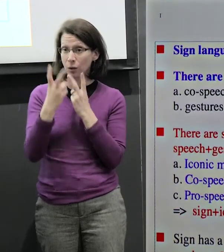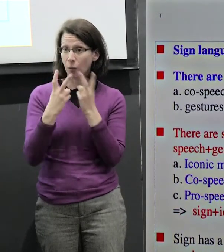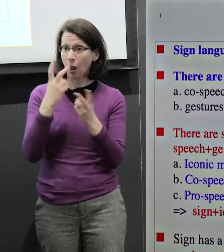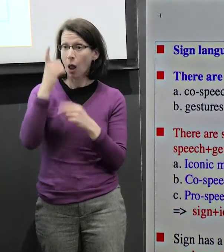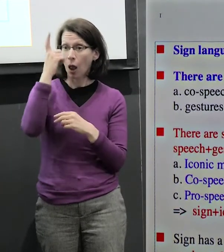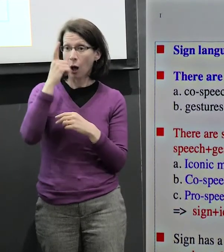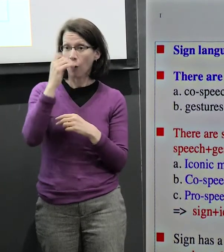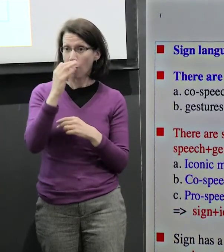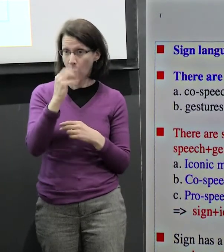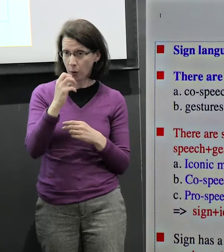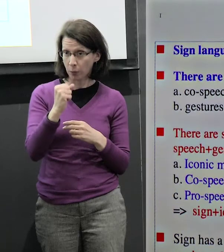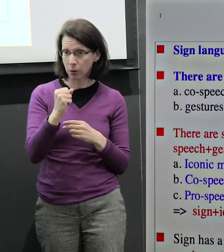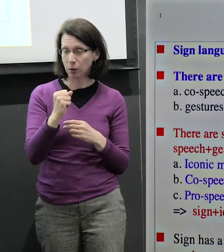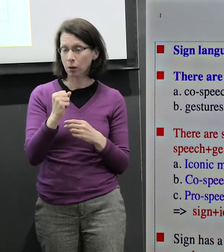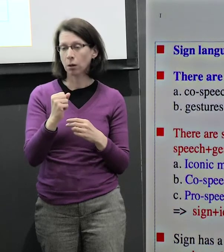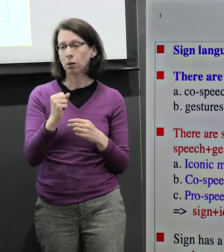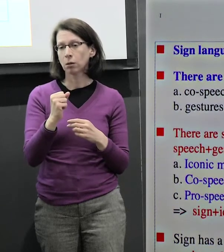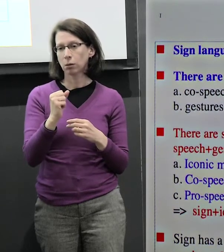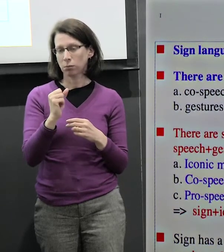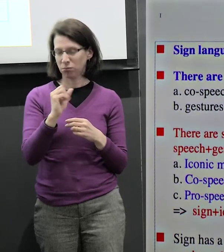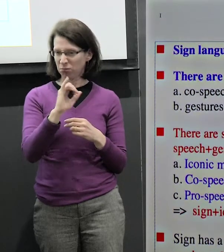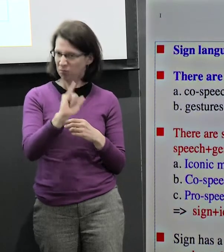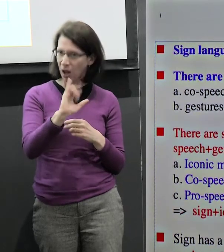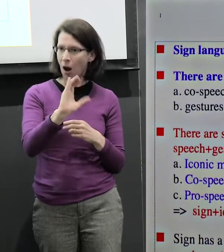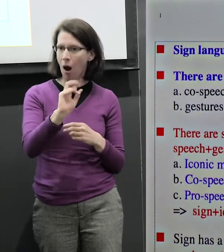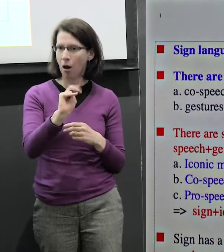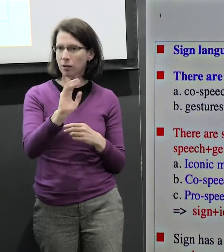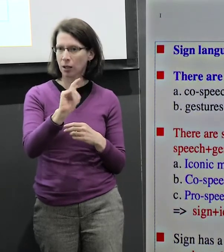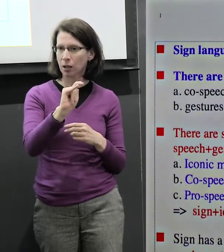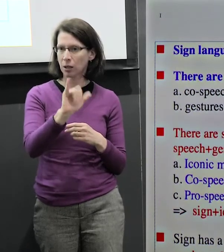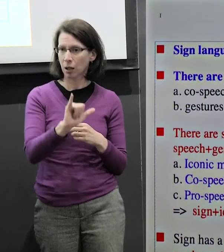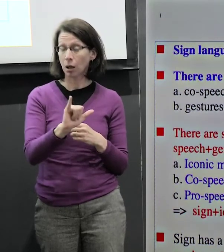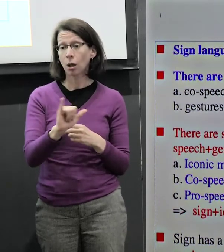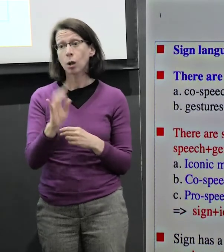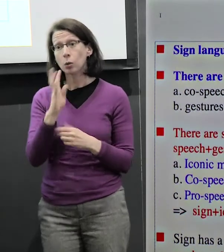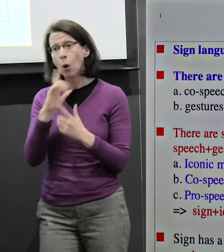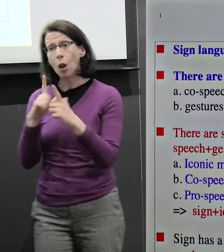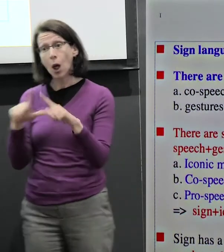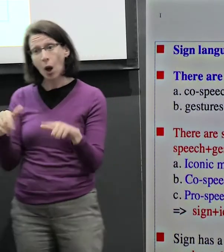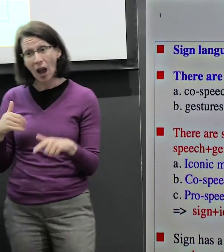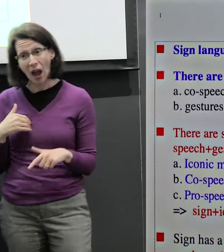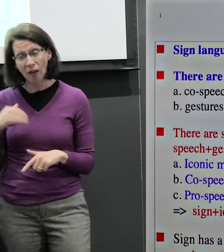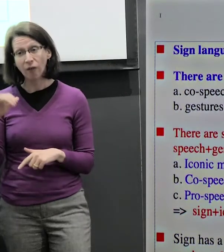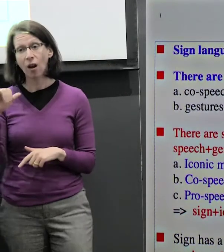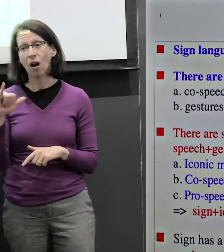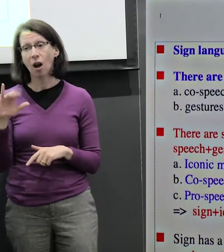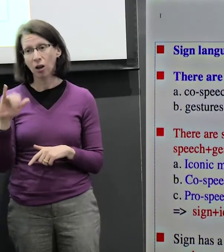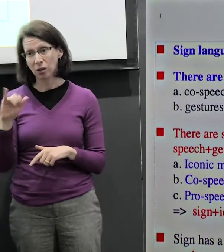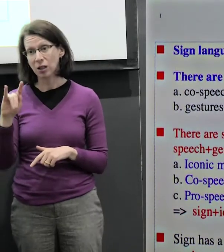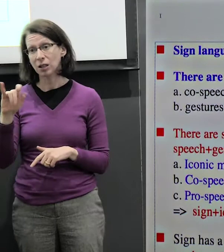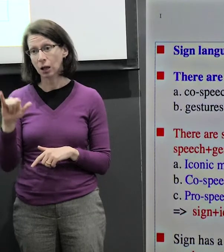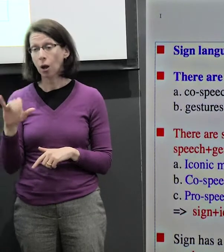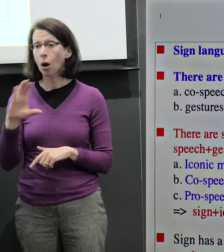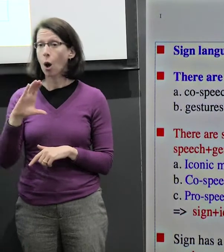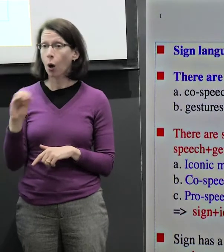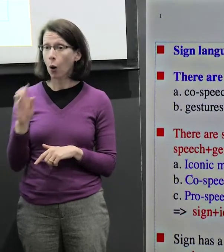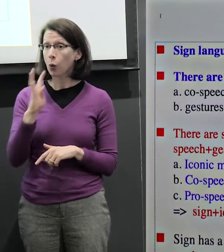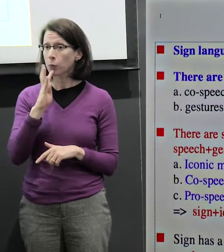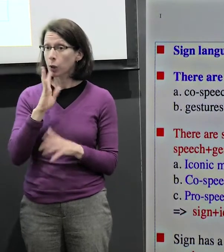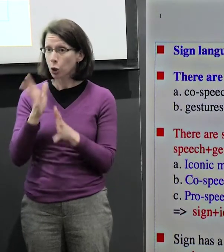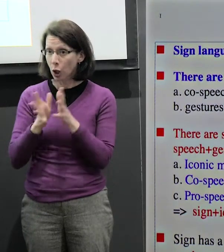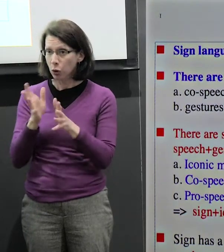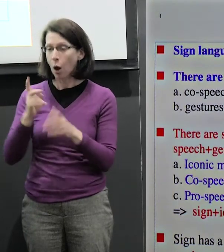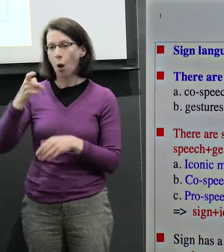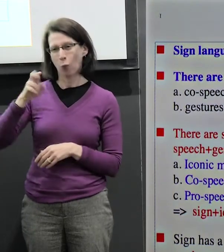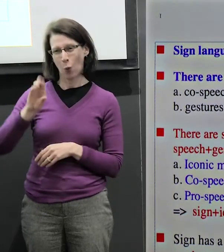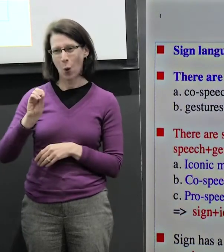iconicity. There are iconic mechanisms in spoken language as well. Co-speech gestures, pro-speech